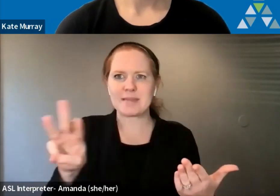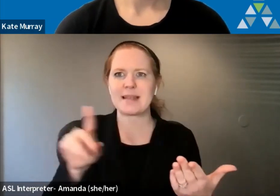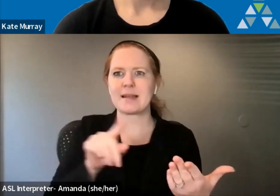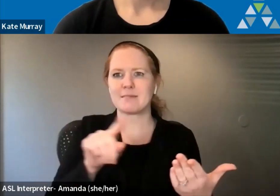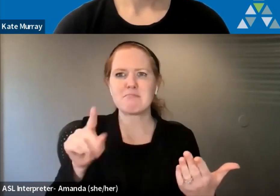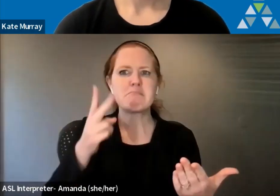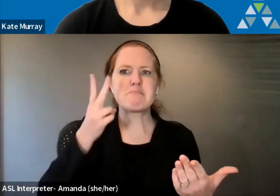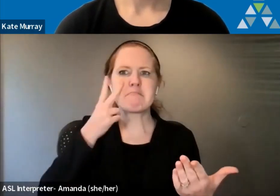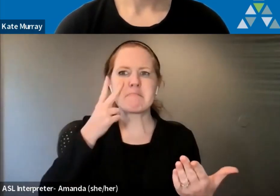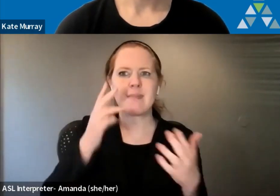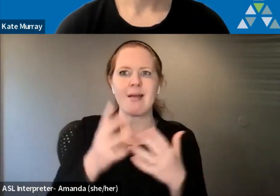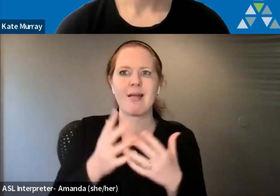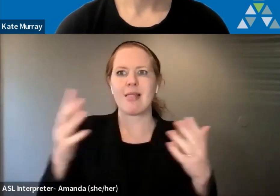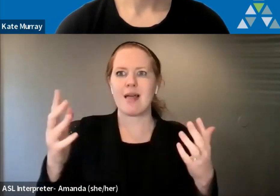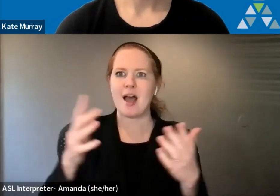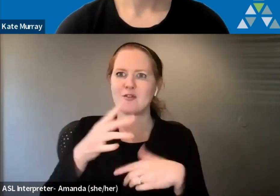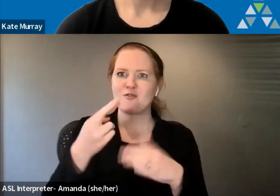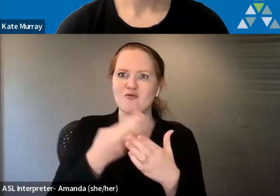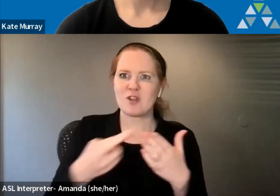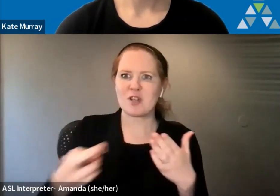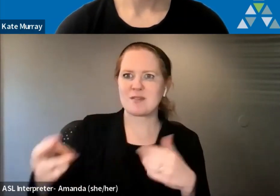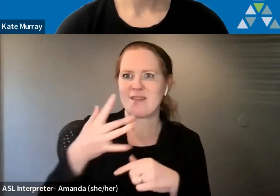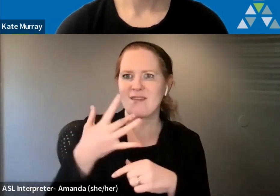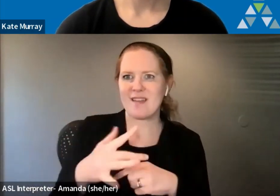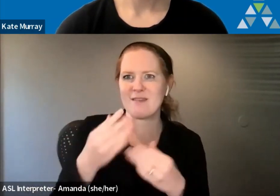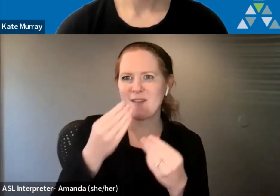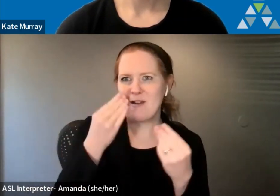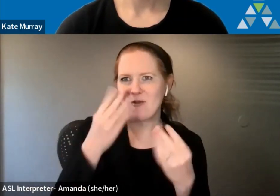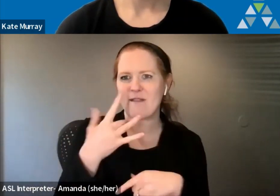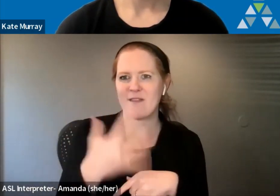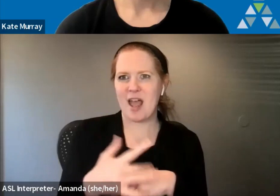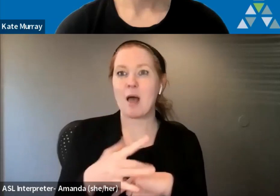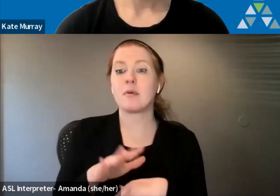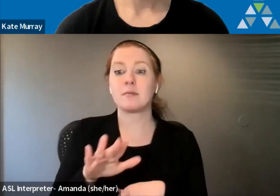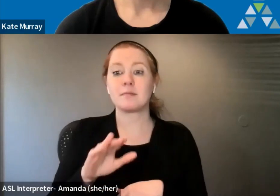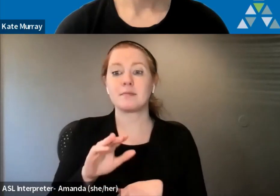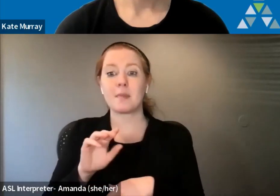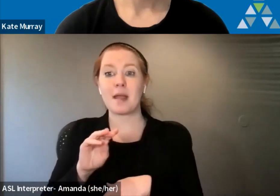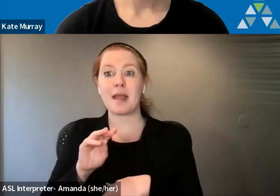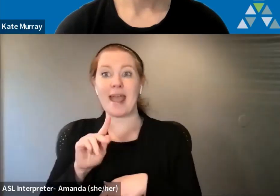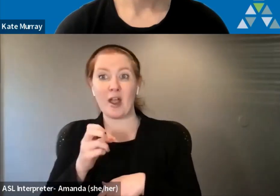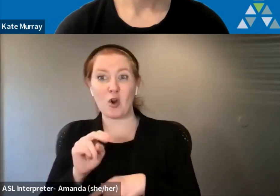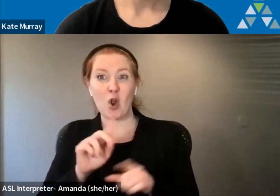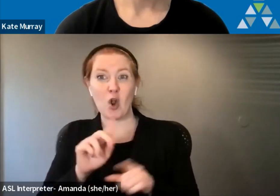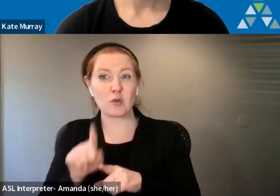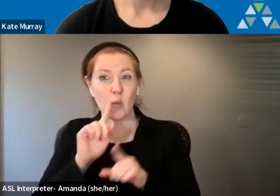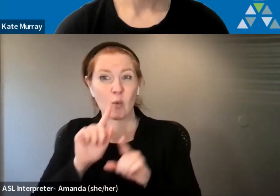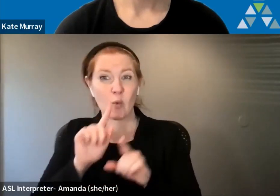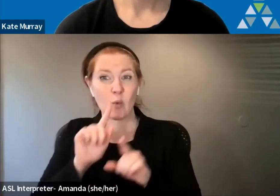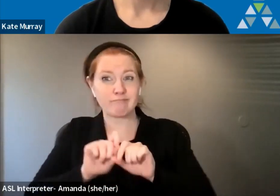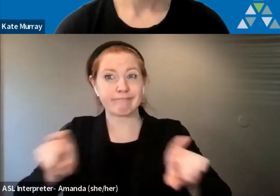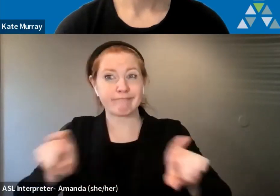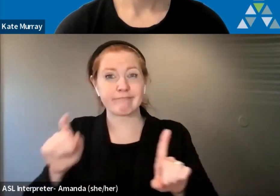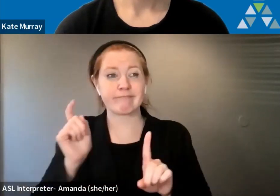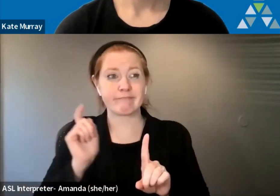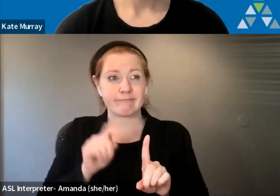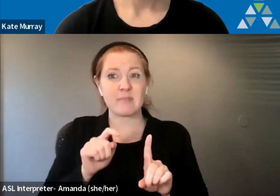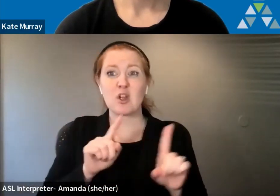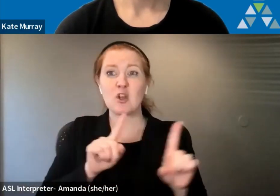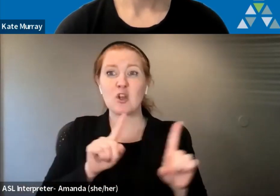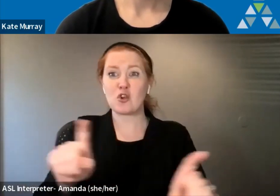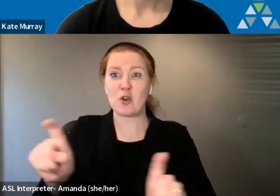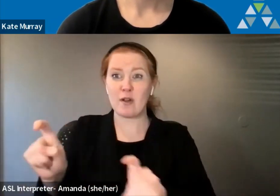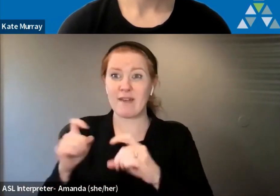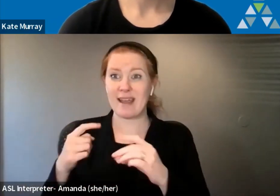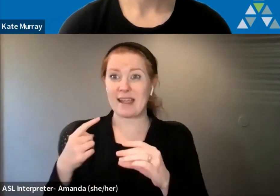wealth of resources and information. And I will also note, we're going to be sending out a survey via